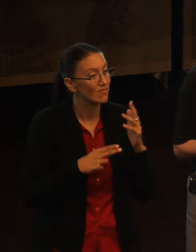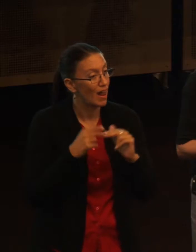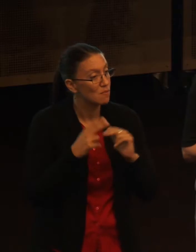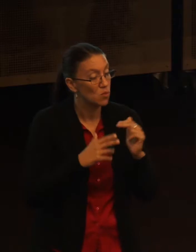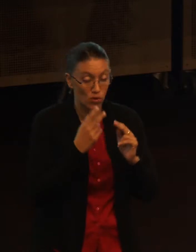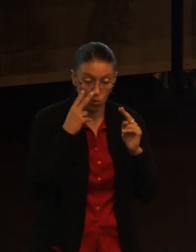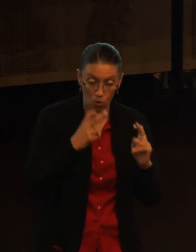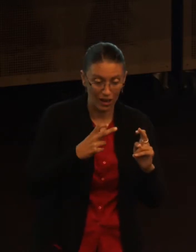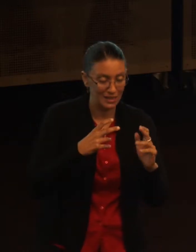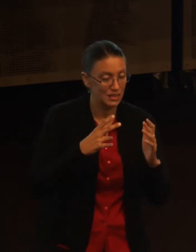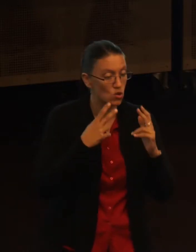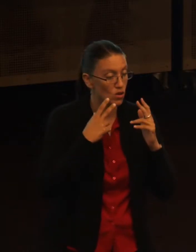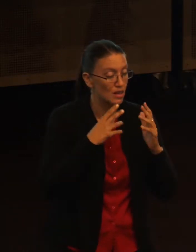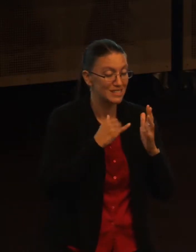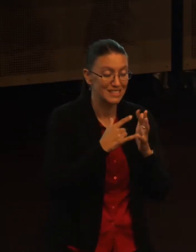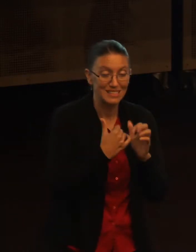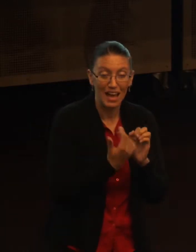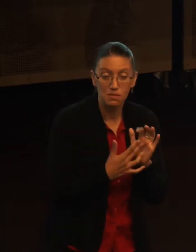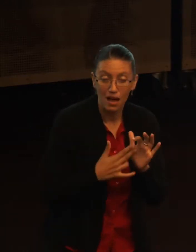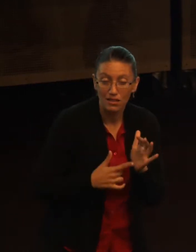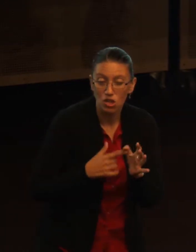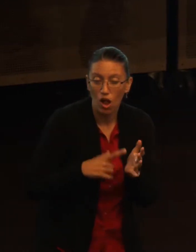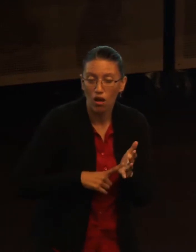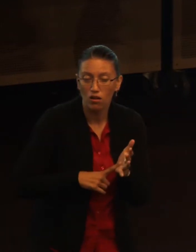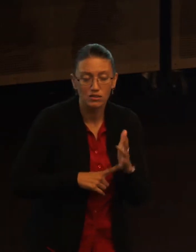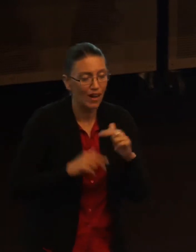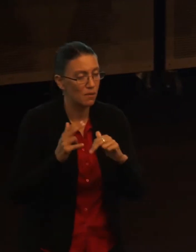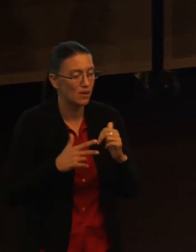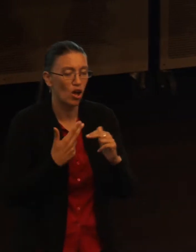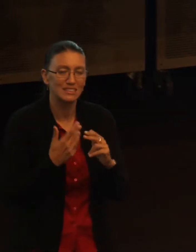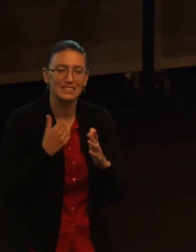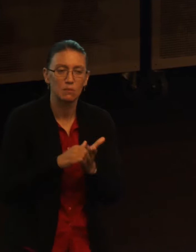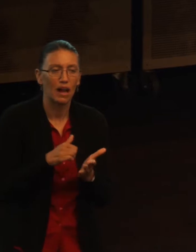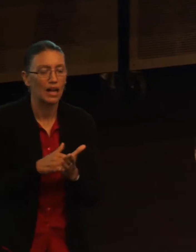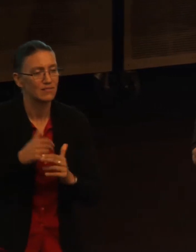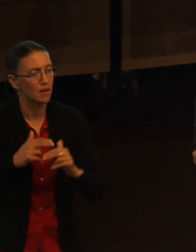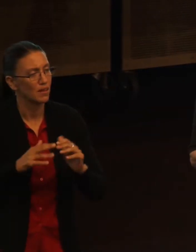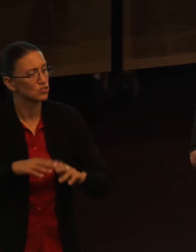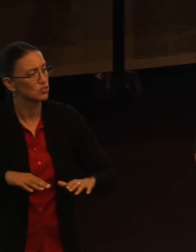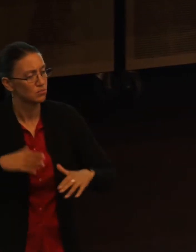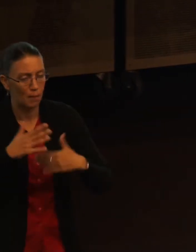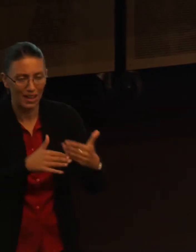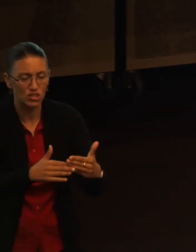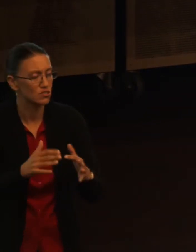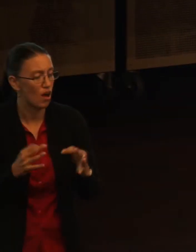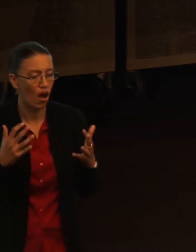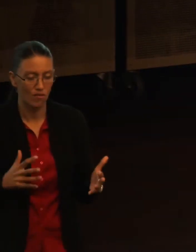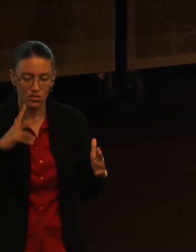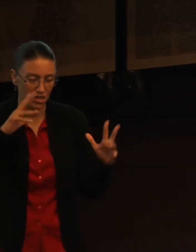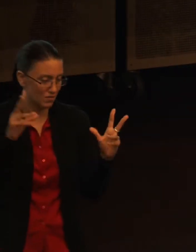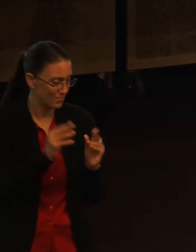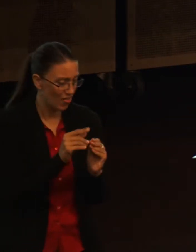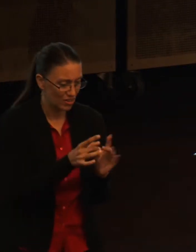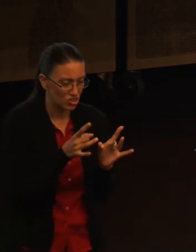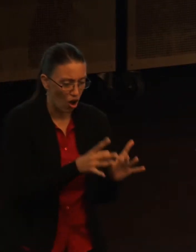at reports of segmental development in typically developing populations, oftentimes it's not broken down into whether a sound begins at the